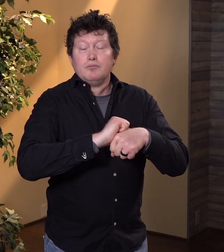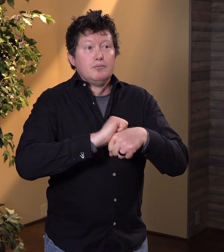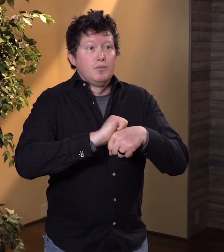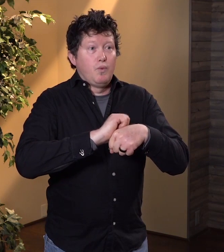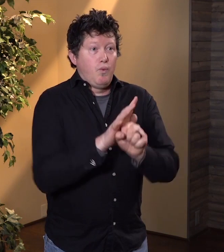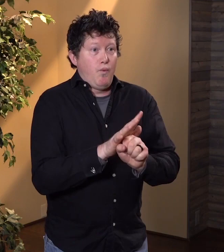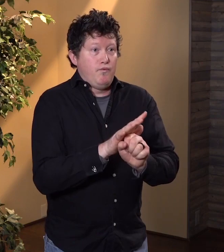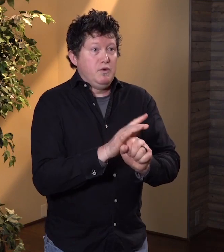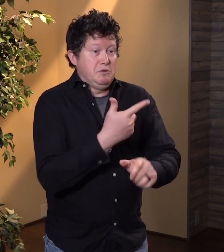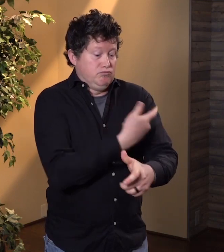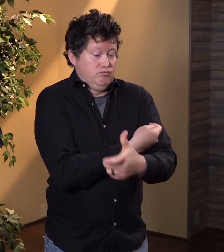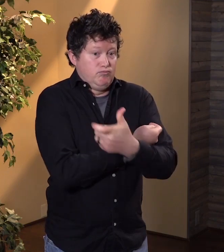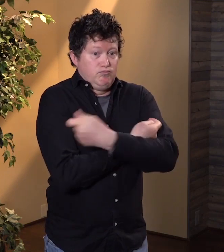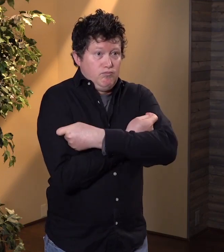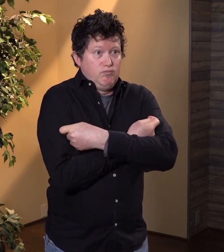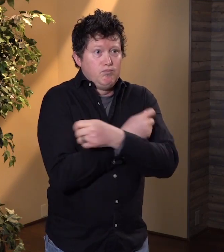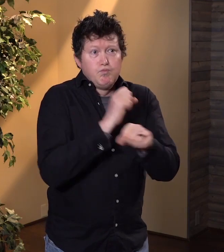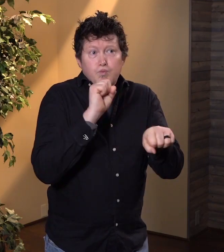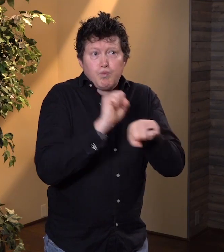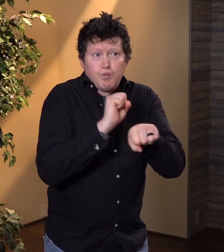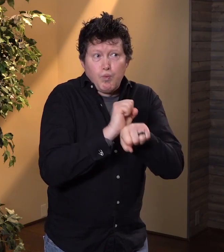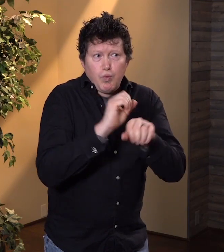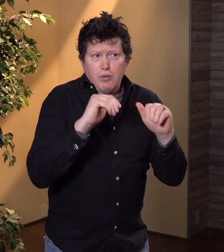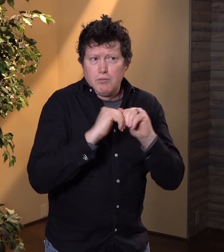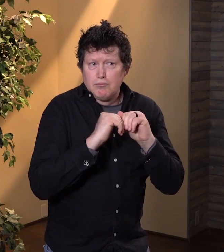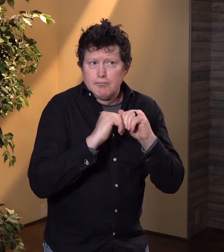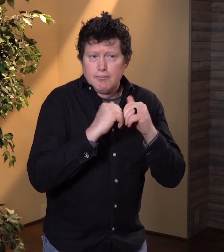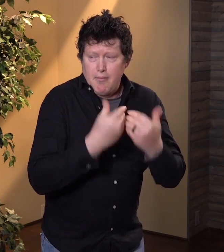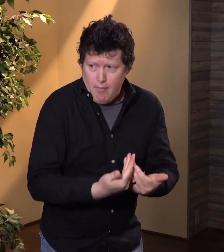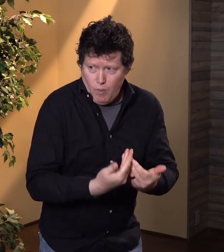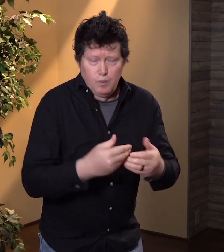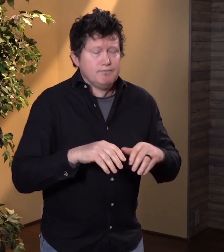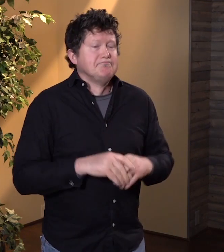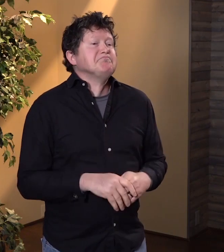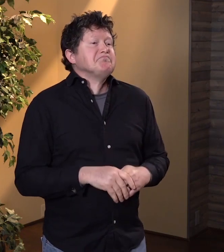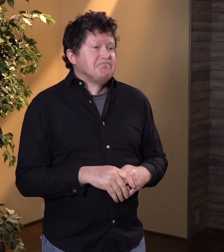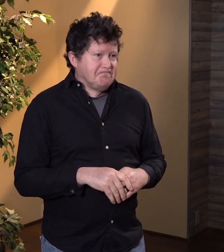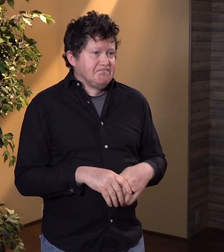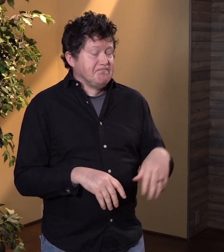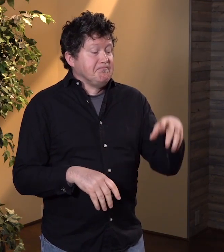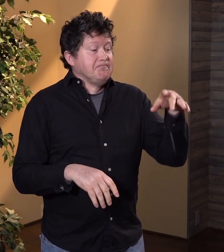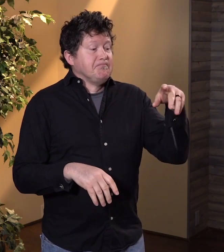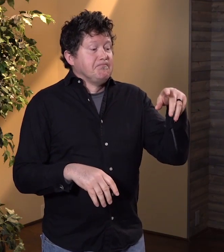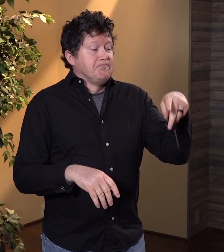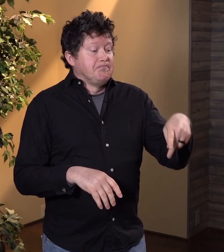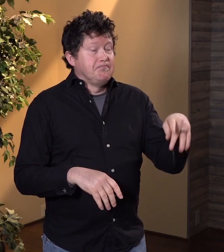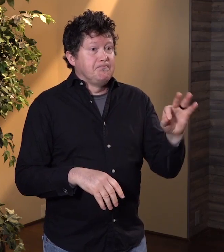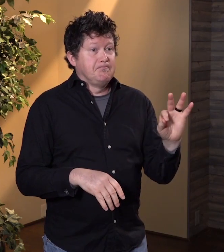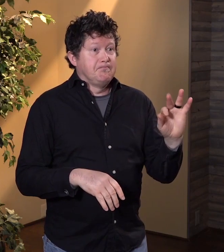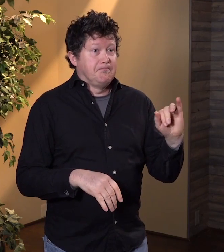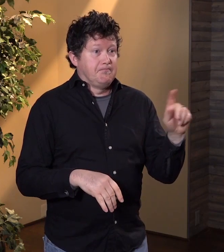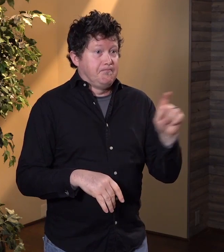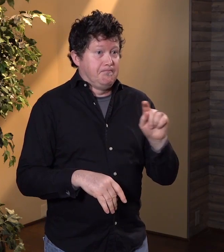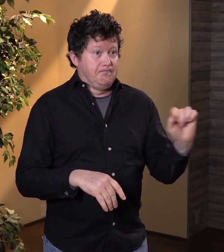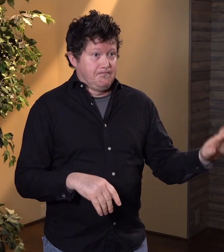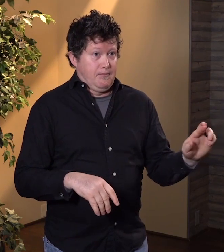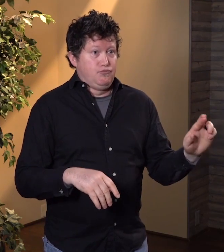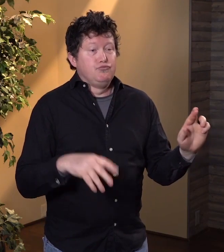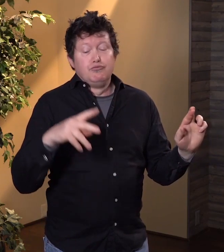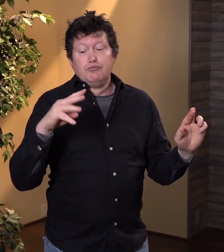To answer some questions about how the vaccine actually works, there are currently 2 vaccines, one